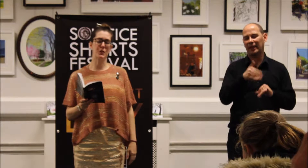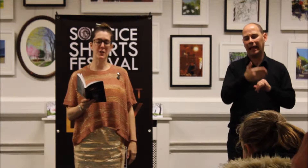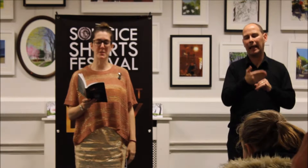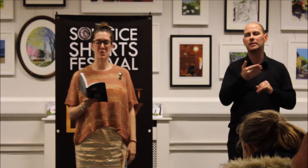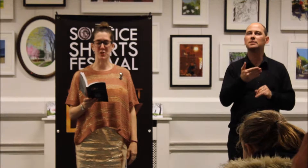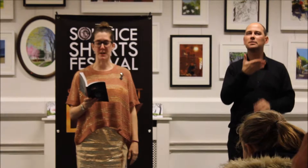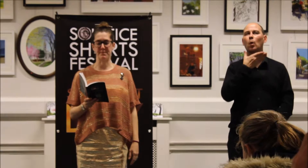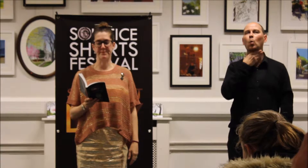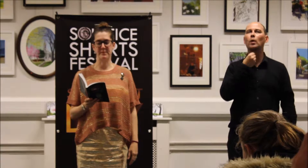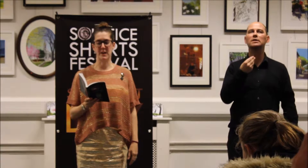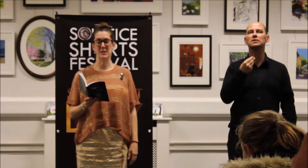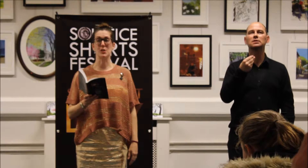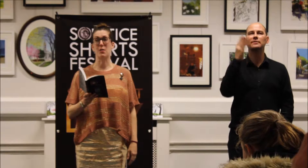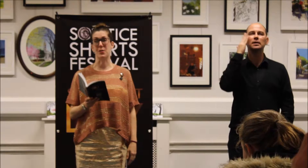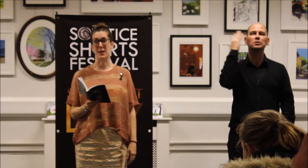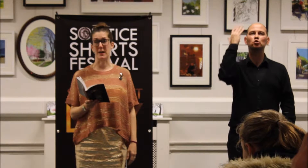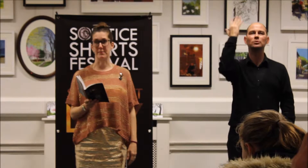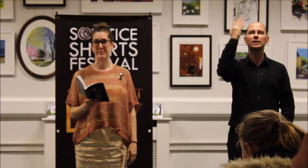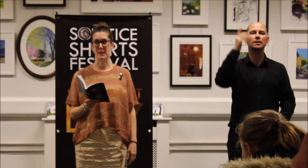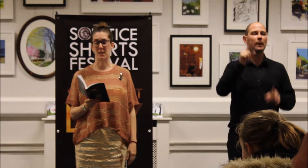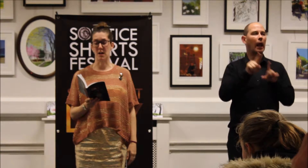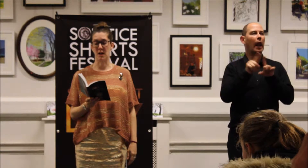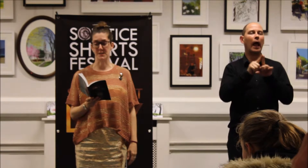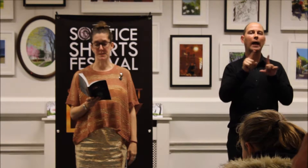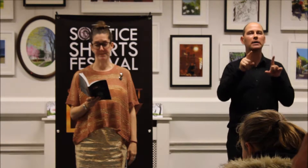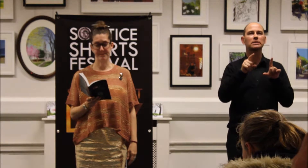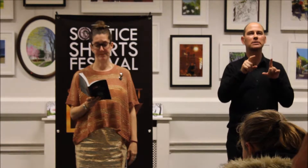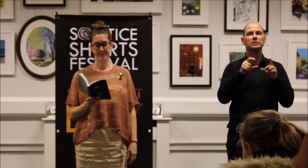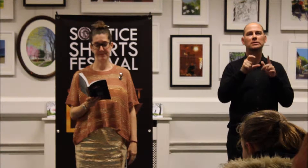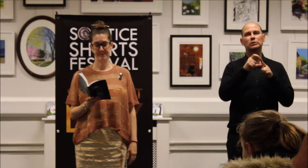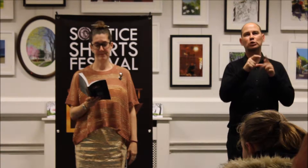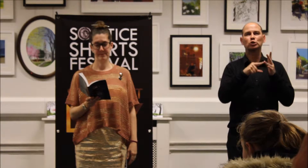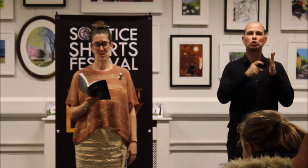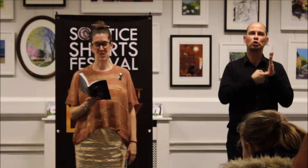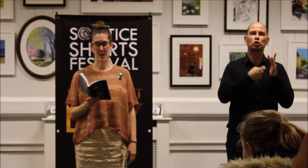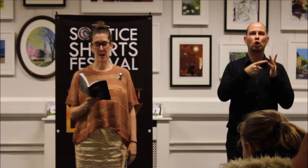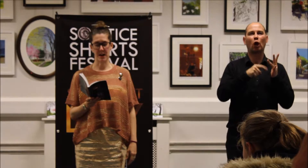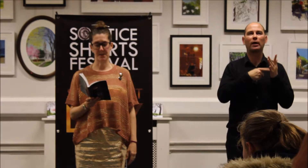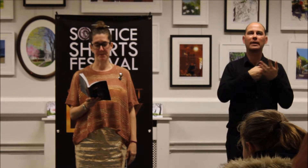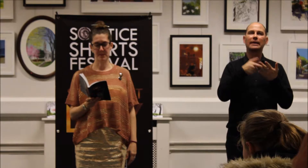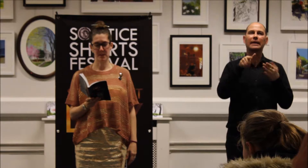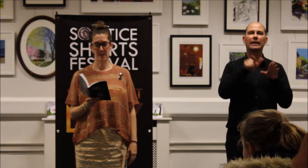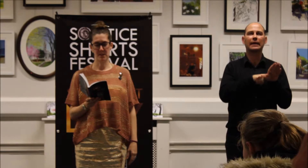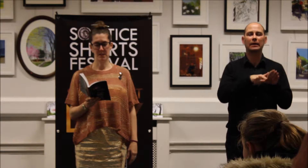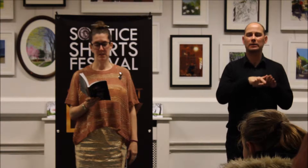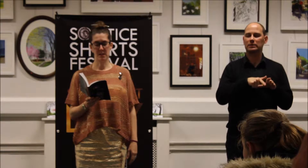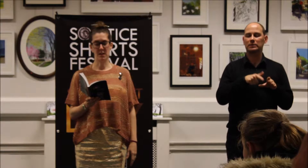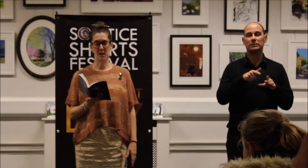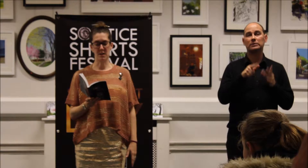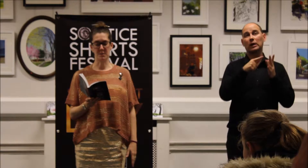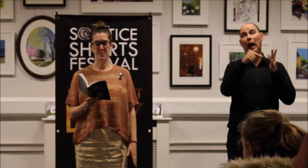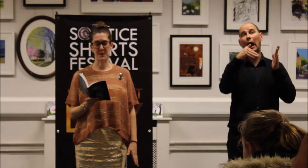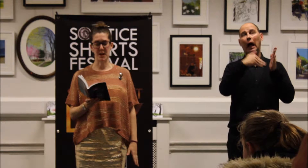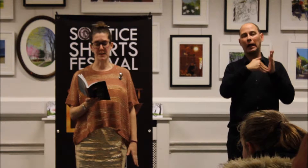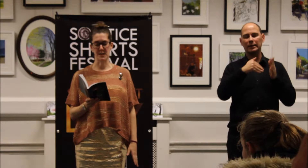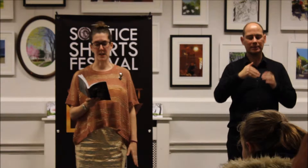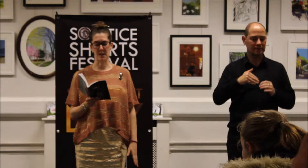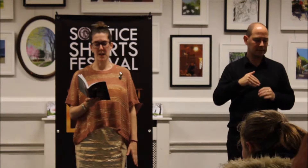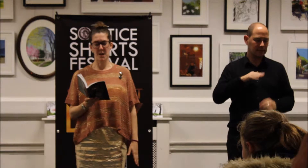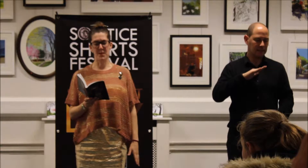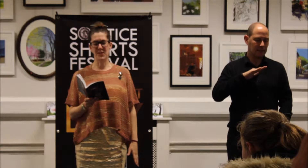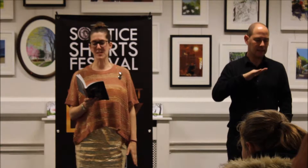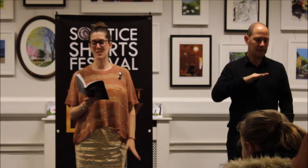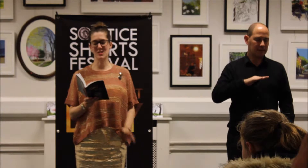wish fulfillment dream, like Dorothy and Oz. She sighed, a long, bitter